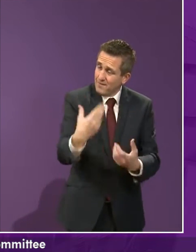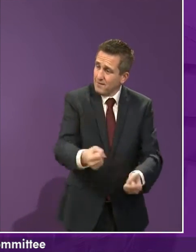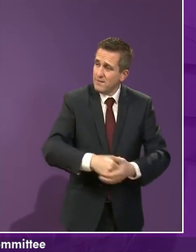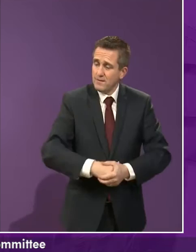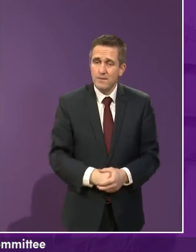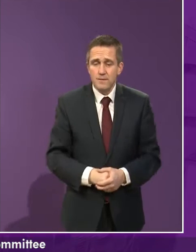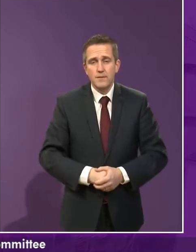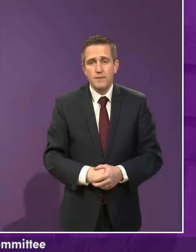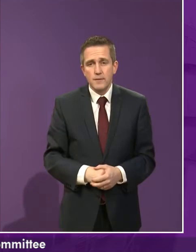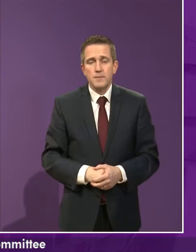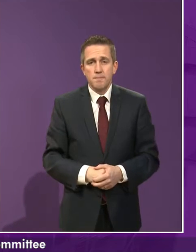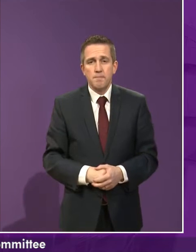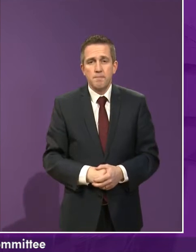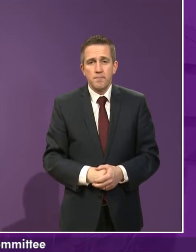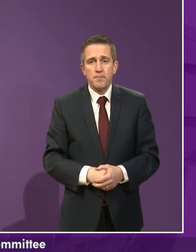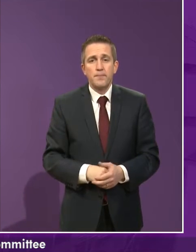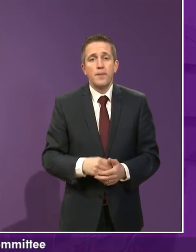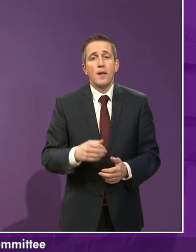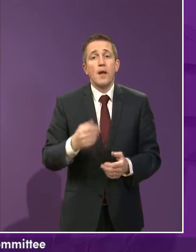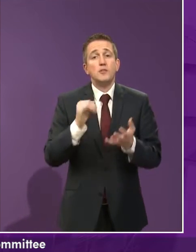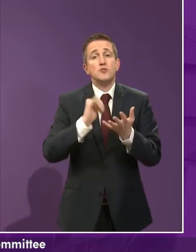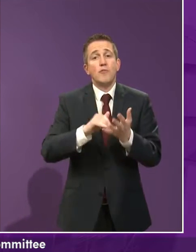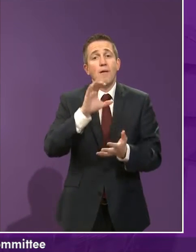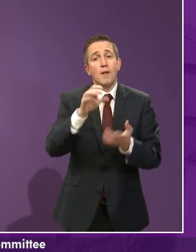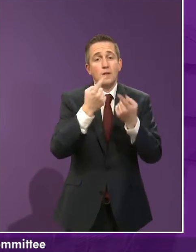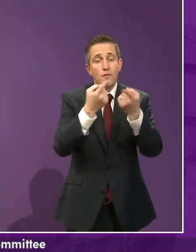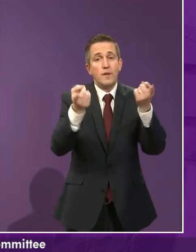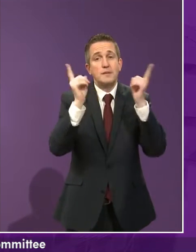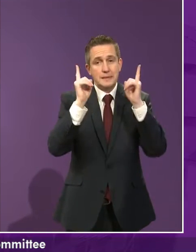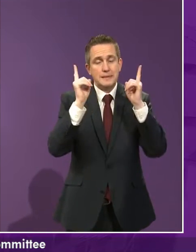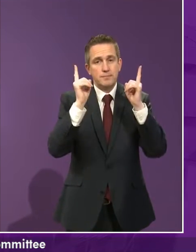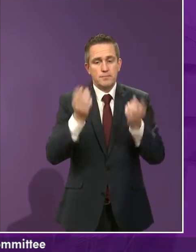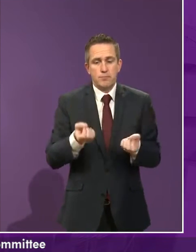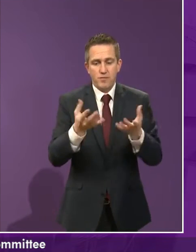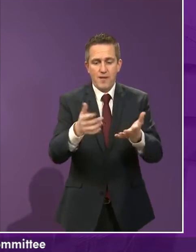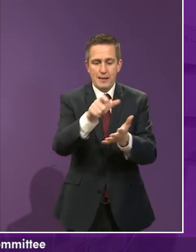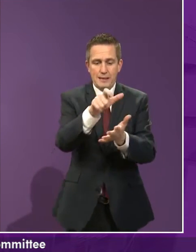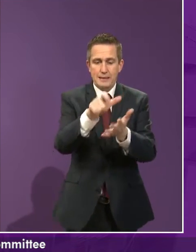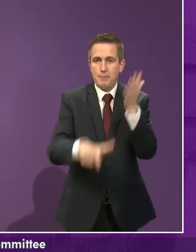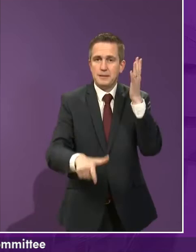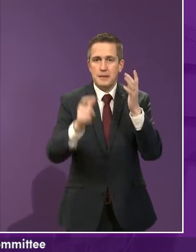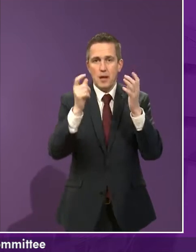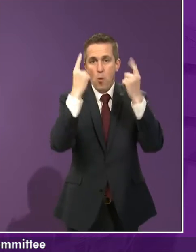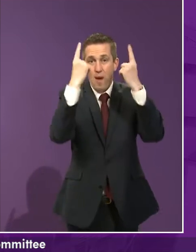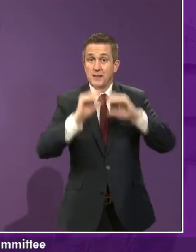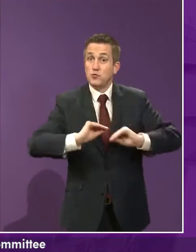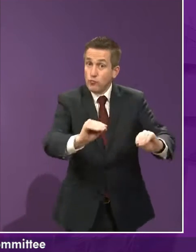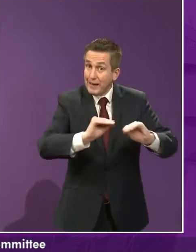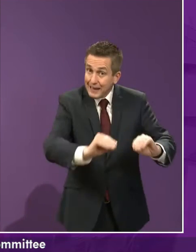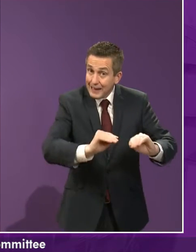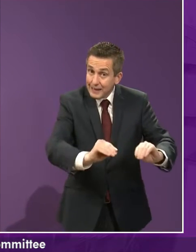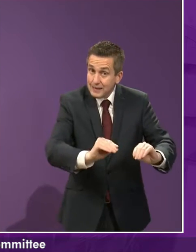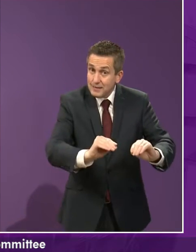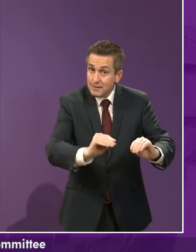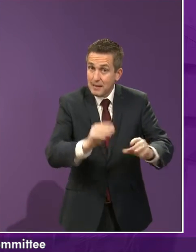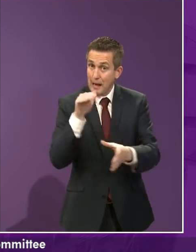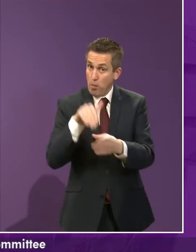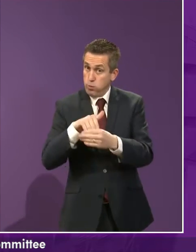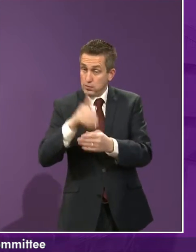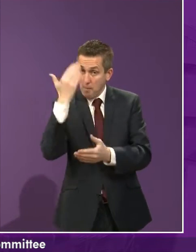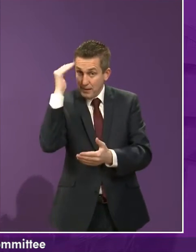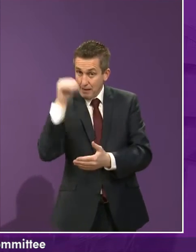is within our institution we have disability awareness training, and there is mental health